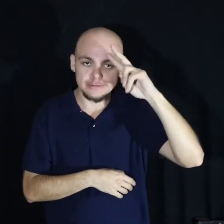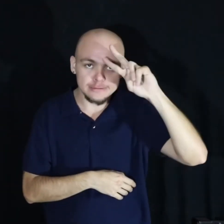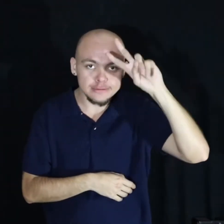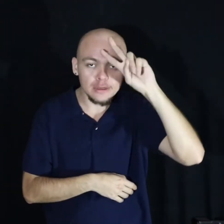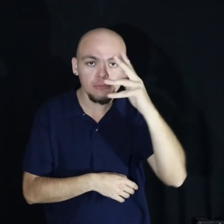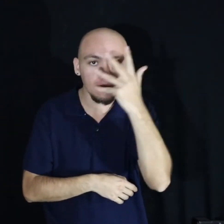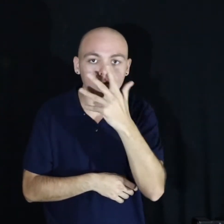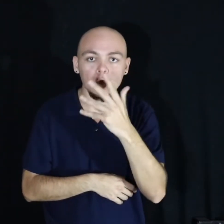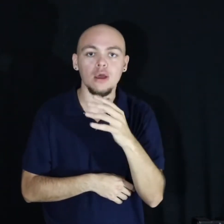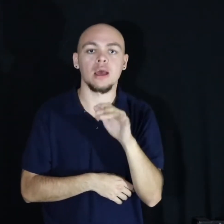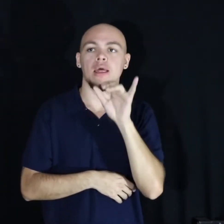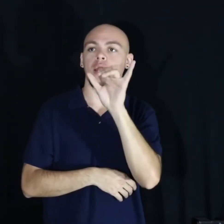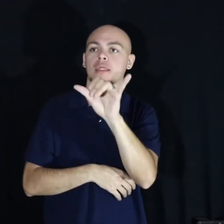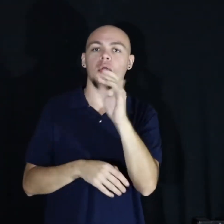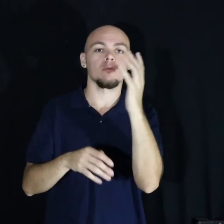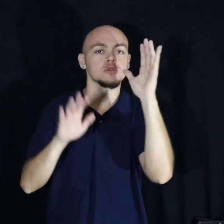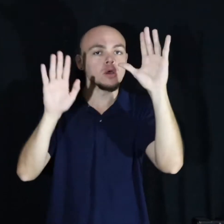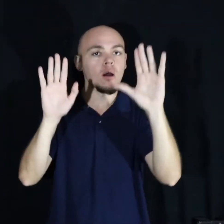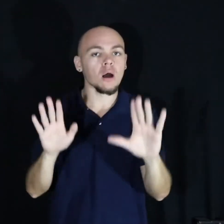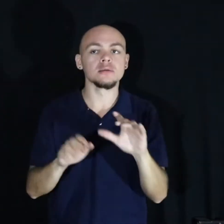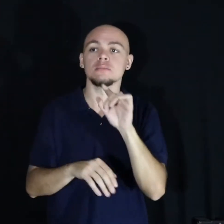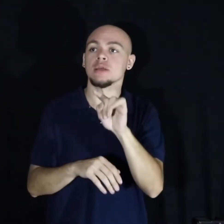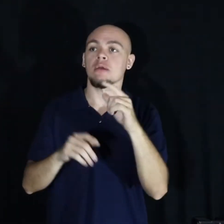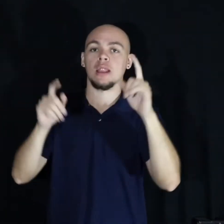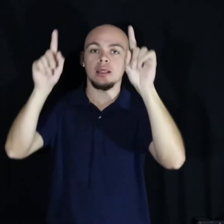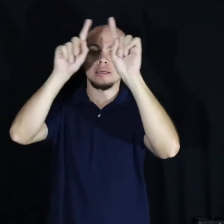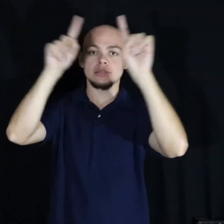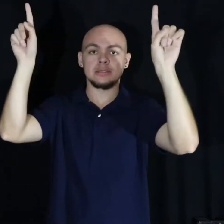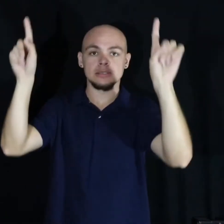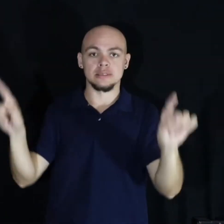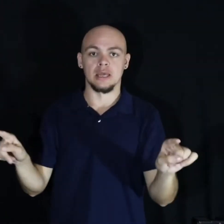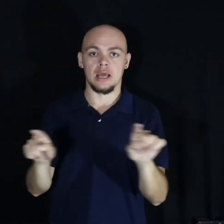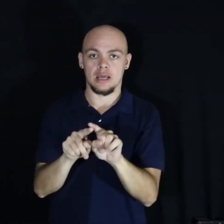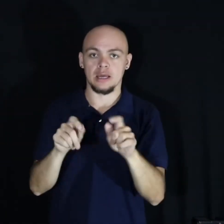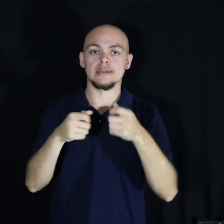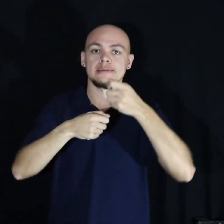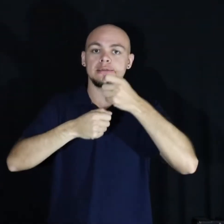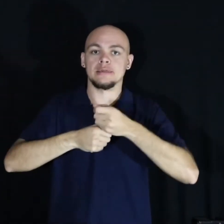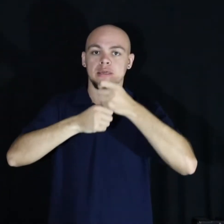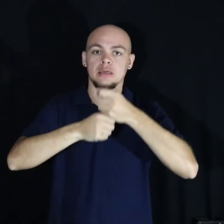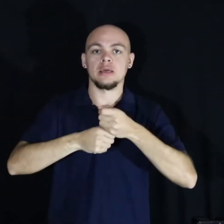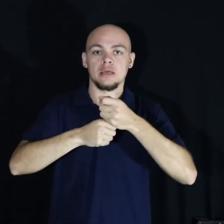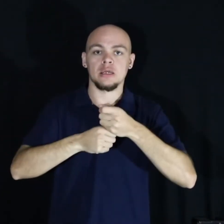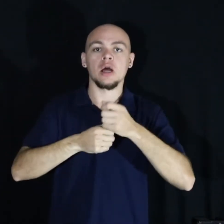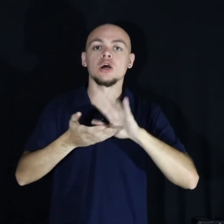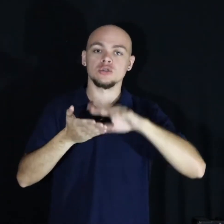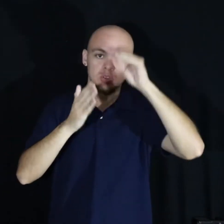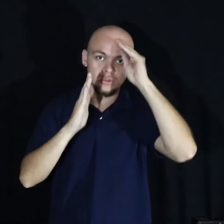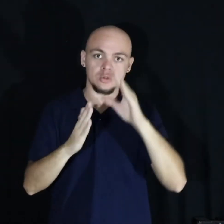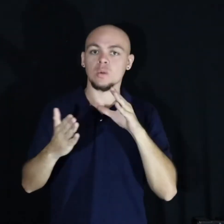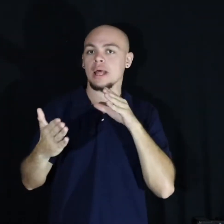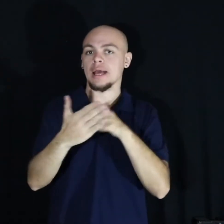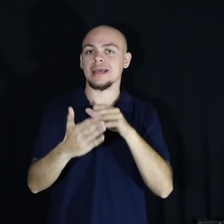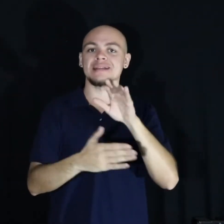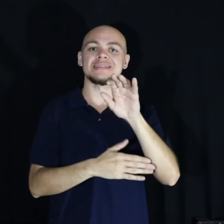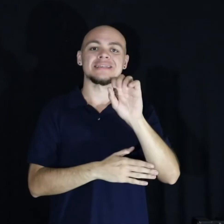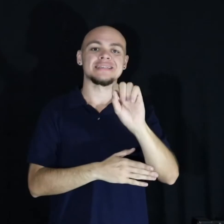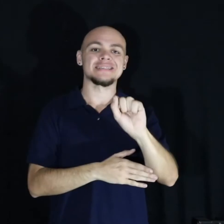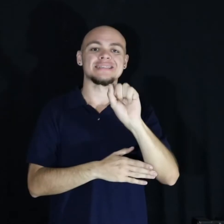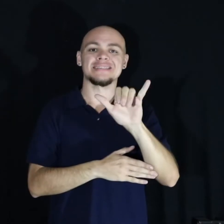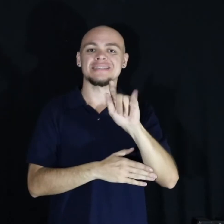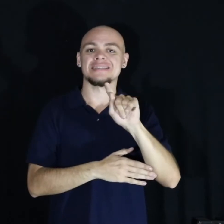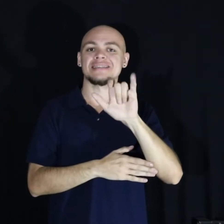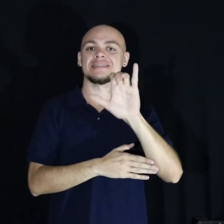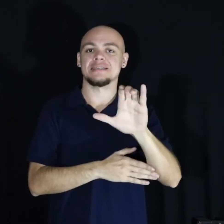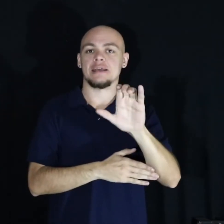It was awesome. And you had a big sign promoting Shinorama, which is Students Fighting Cystic Fibrosis, a charity I've worked with for years. And you had a bucket full of